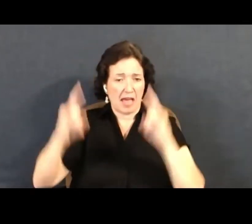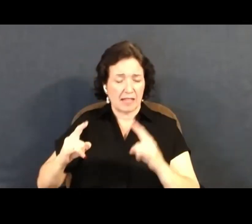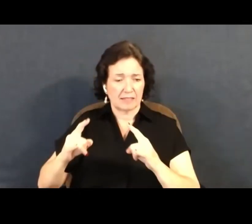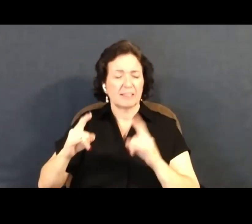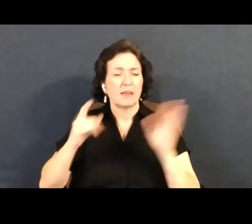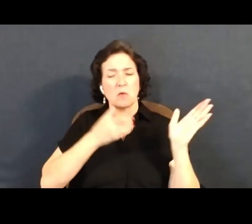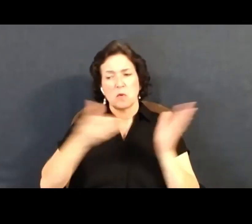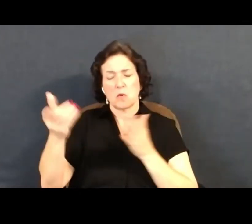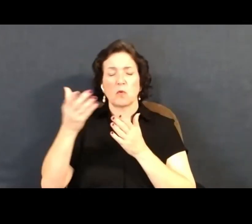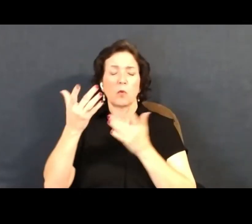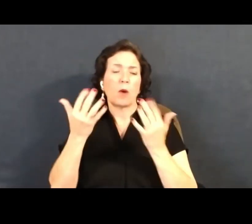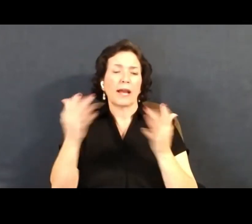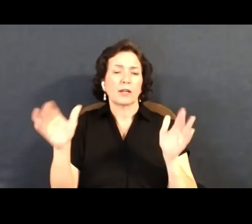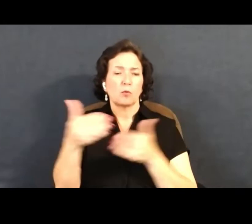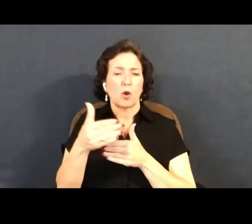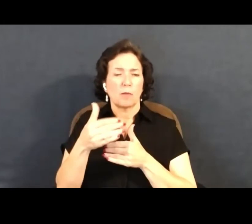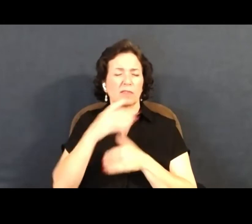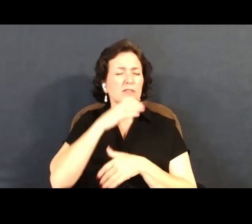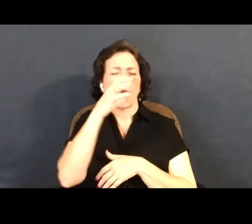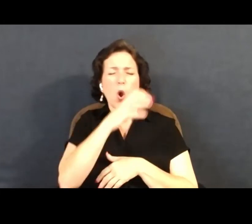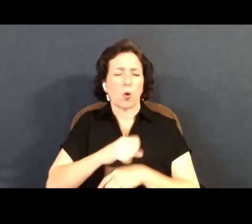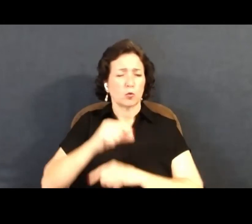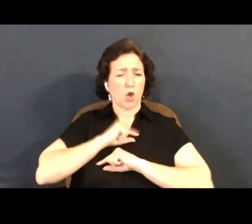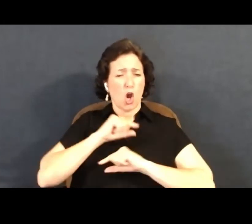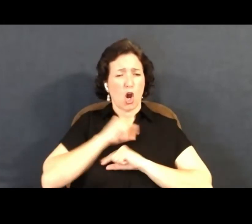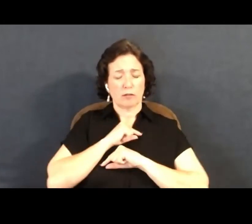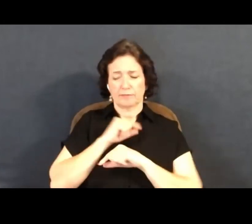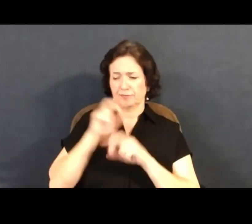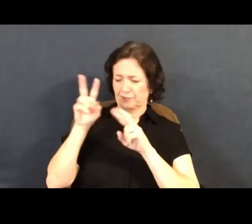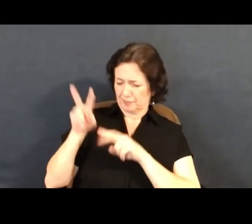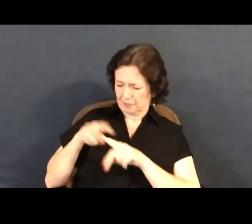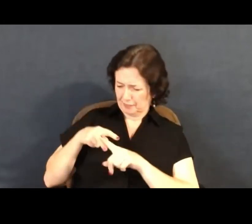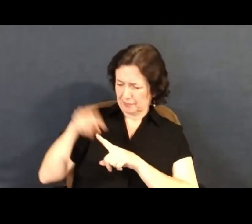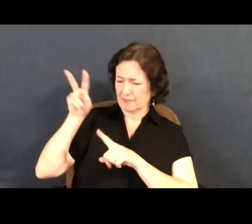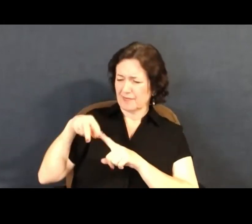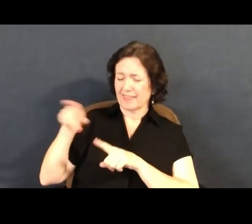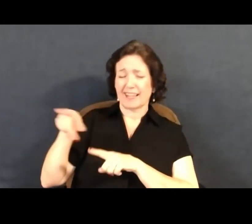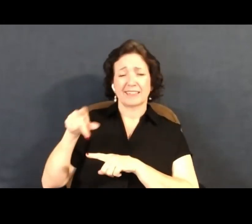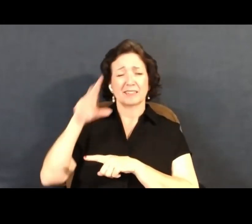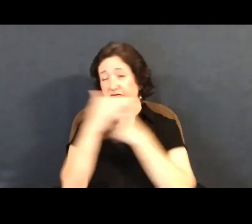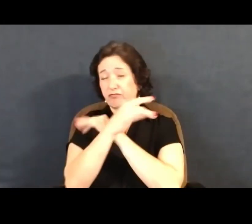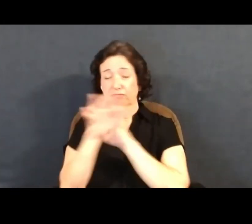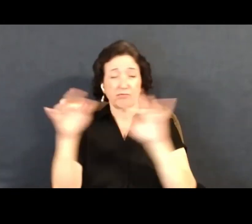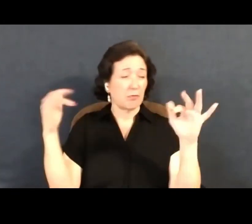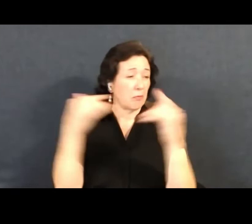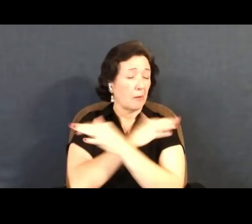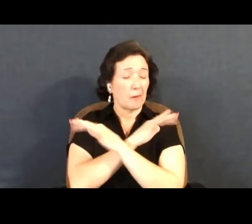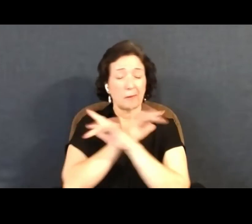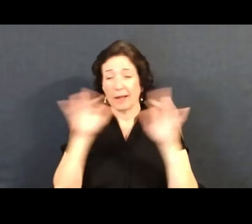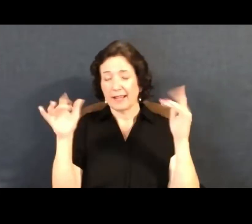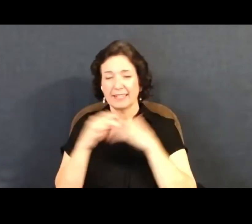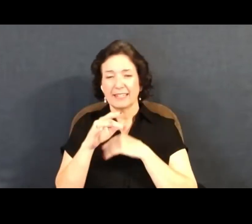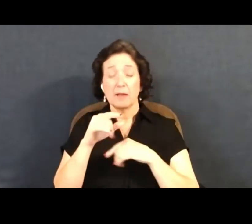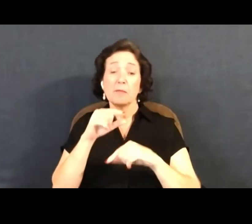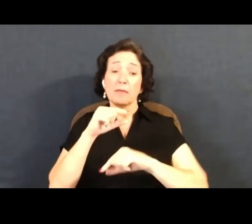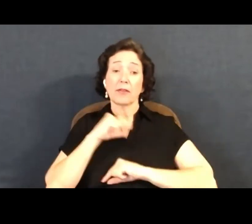guard who looked at this boy, this youth, with his dusty beggar's velvet. That guardsman, he